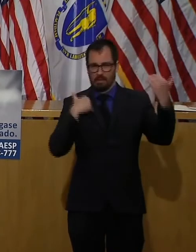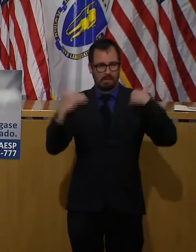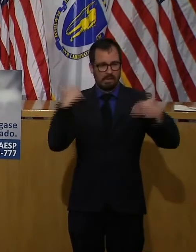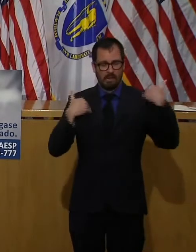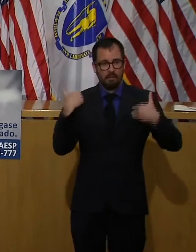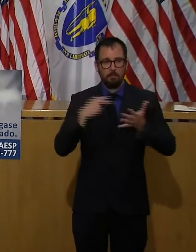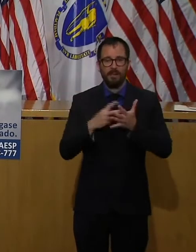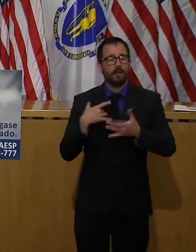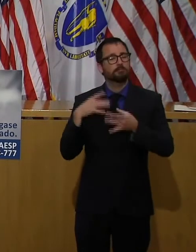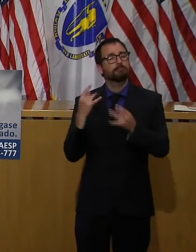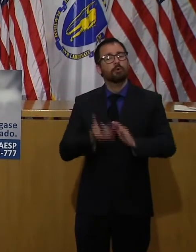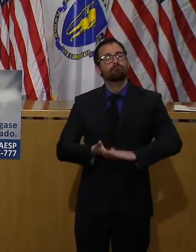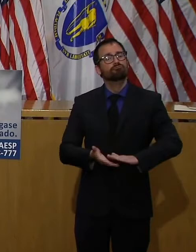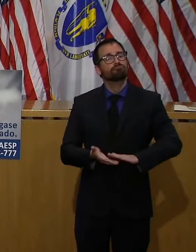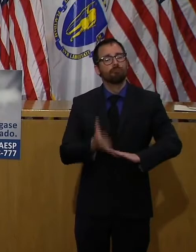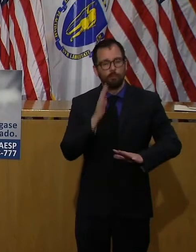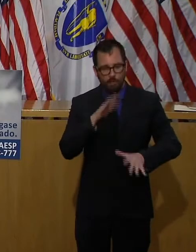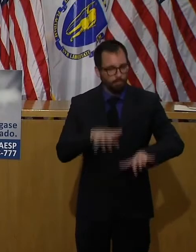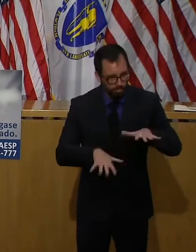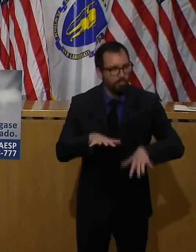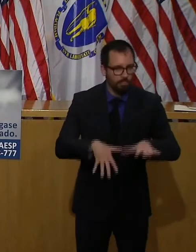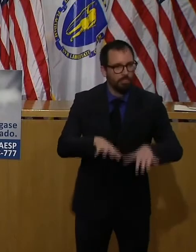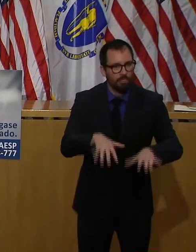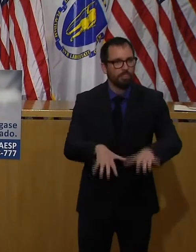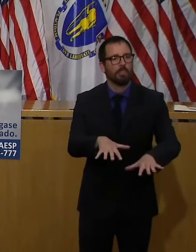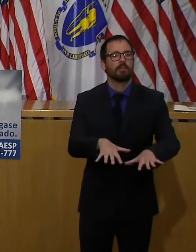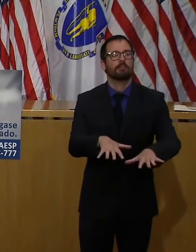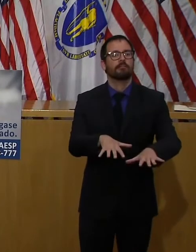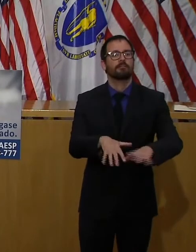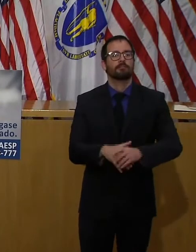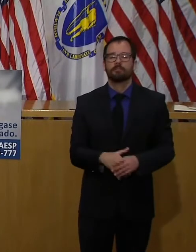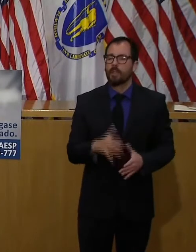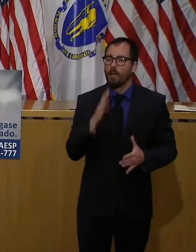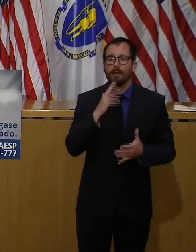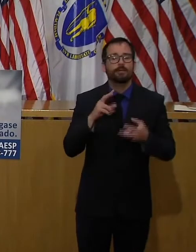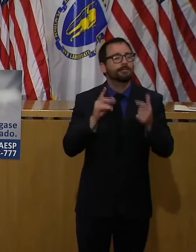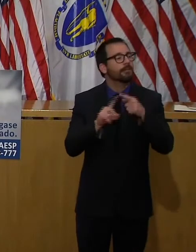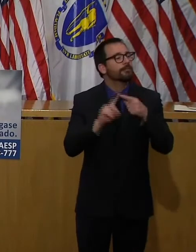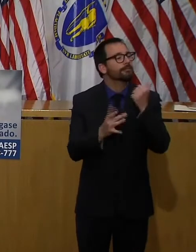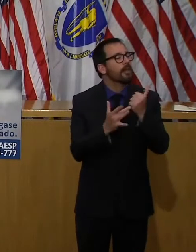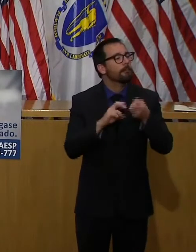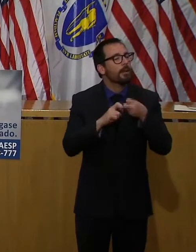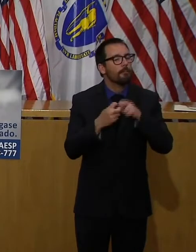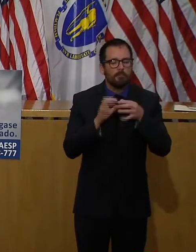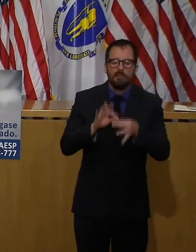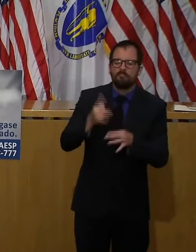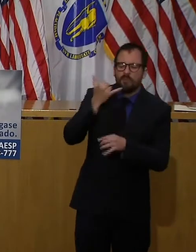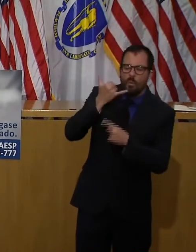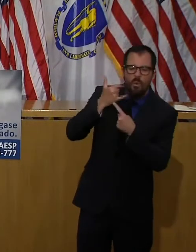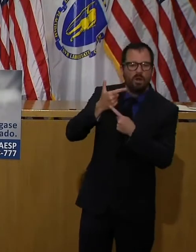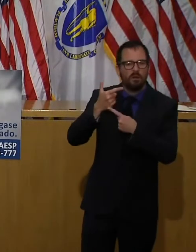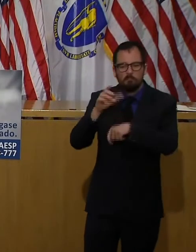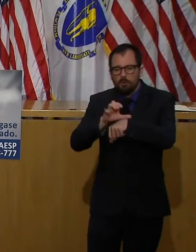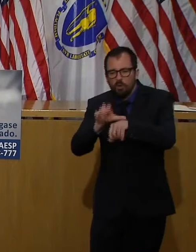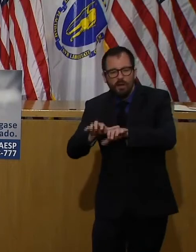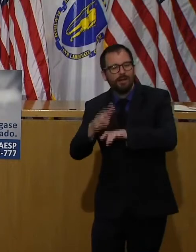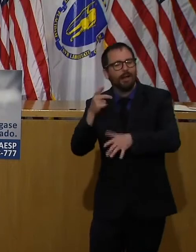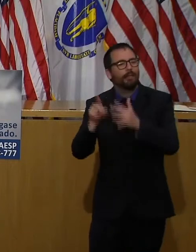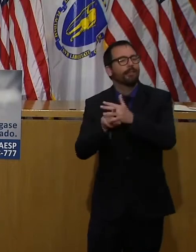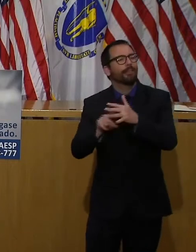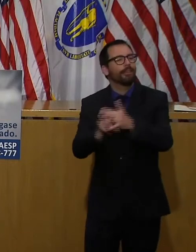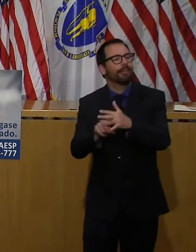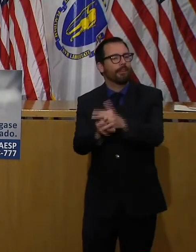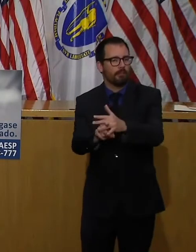those technical speed bumps are smoothed out. Can you be any more specific about how many people have left and what the speed